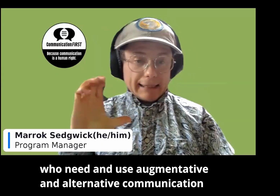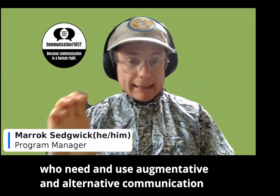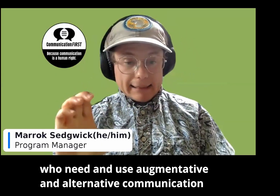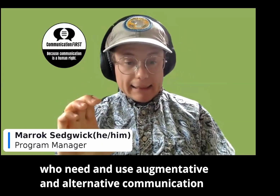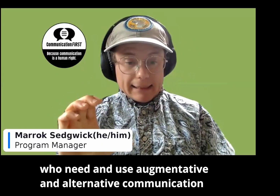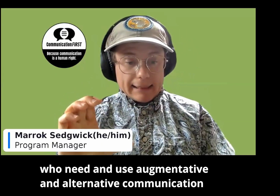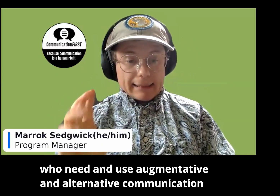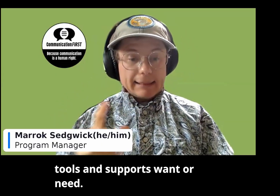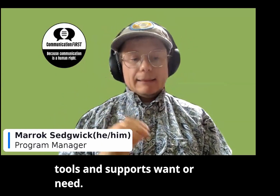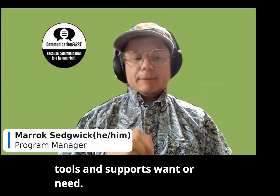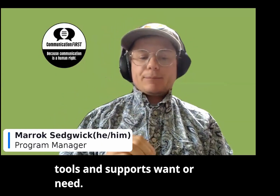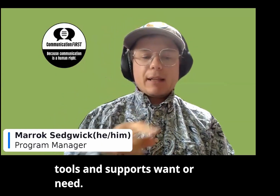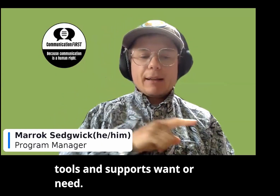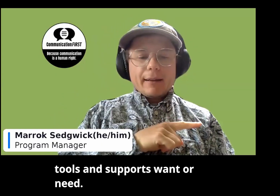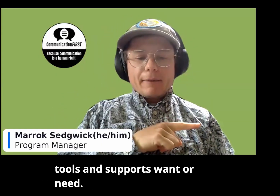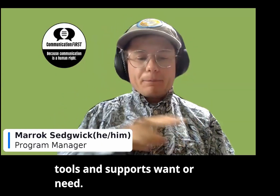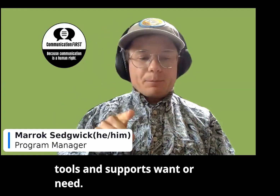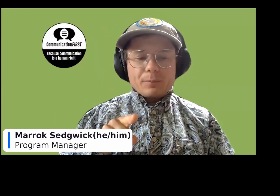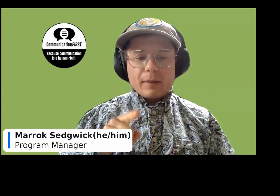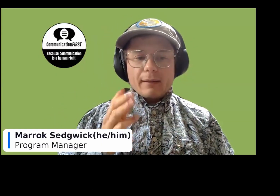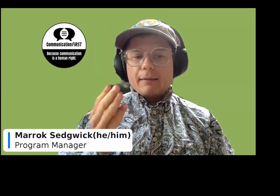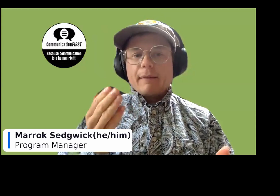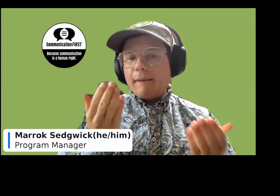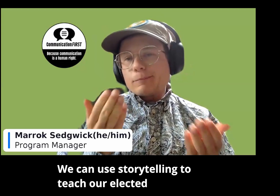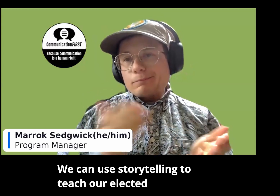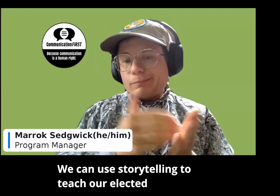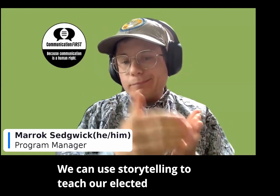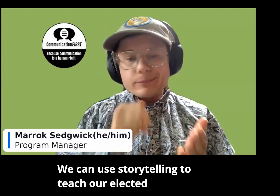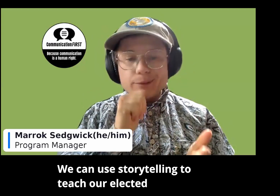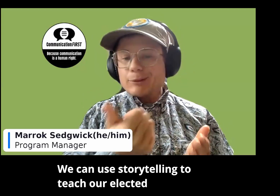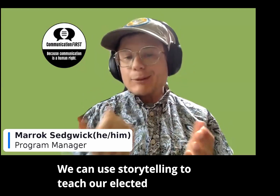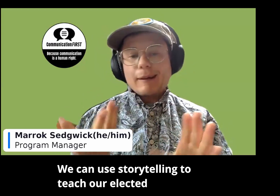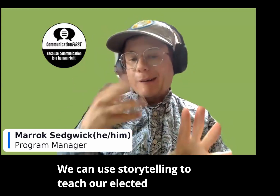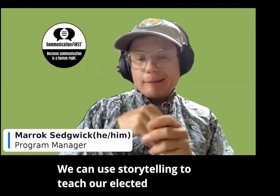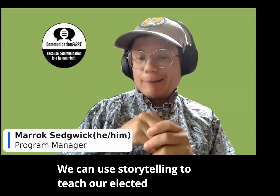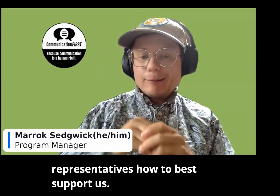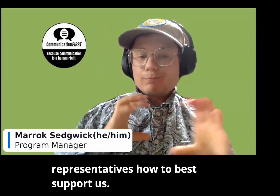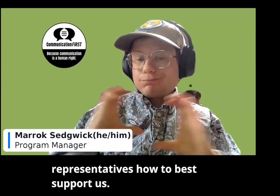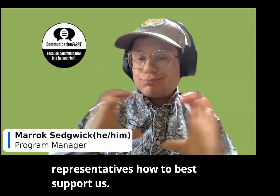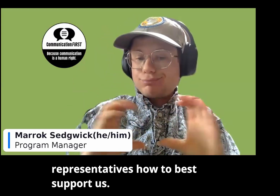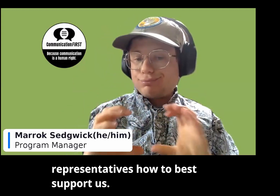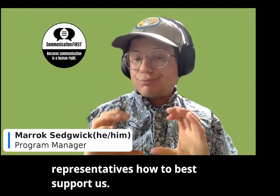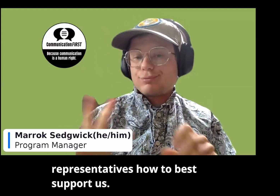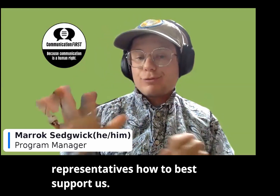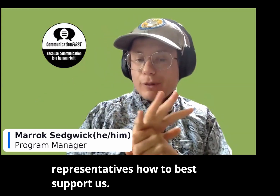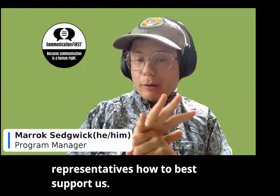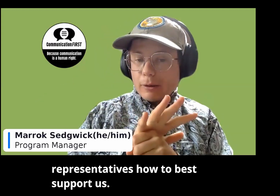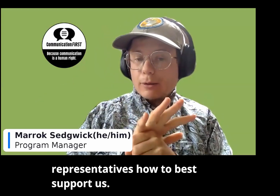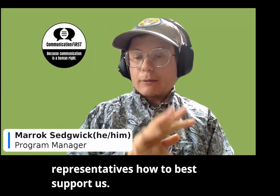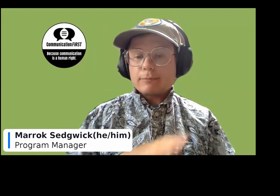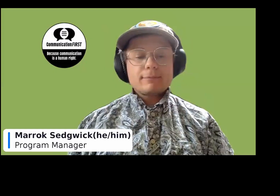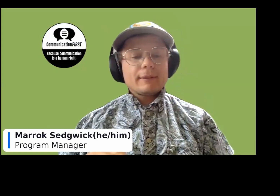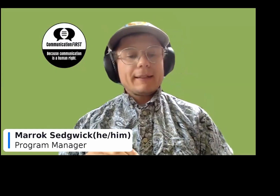and alternative communication tools and supports want or need. We can use storytelling to teach our elected representatives how to best